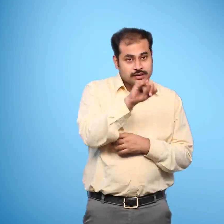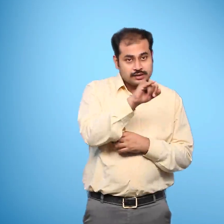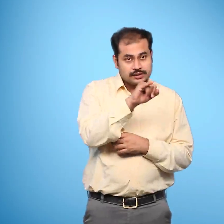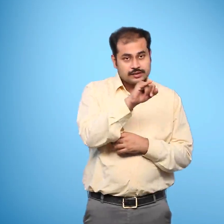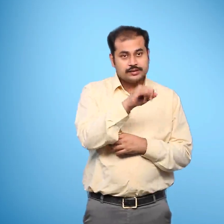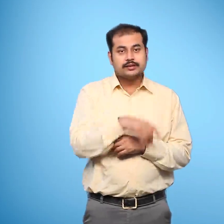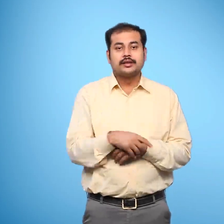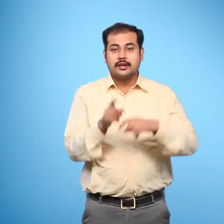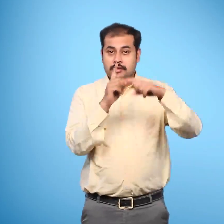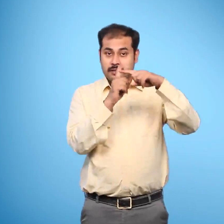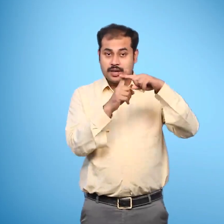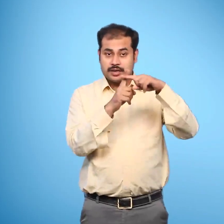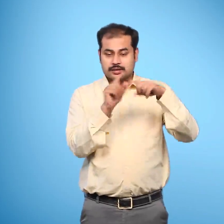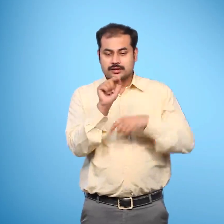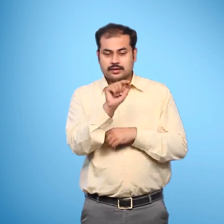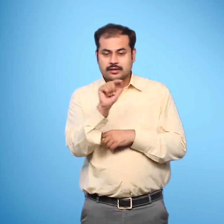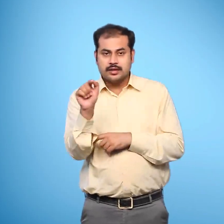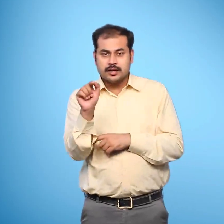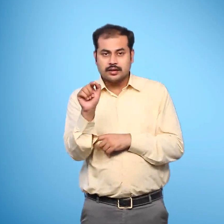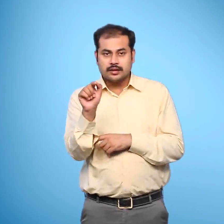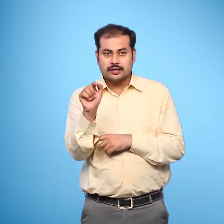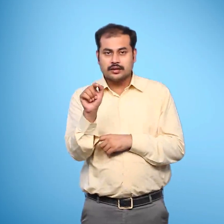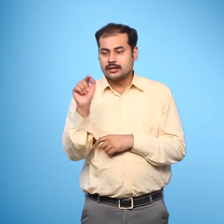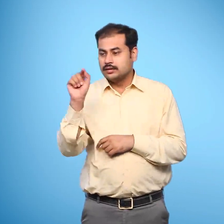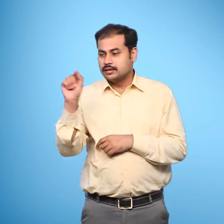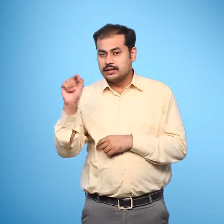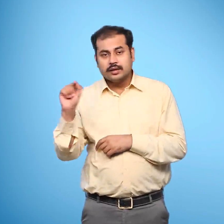(16) plus dash is equal to 21.